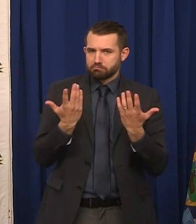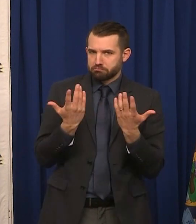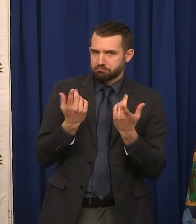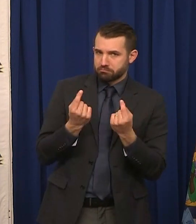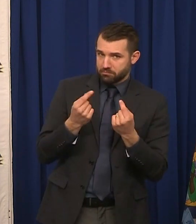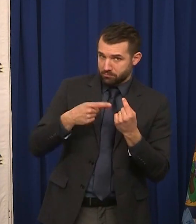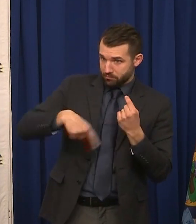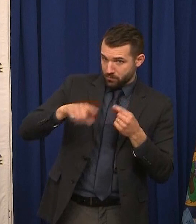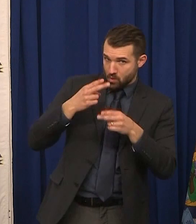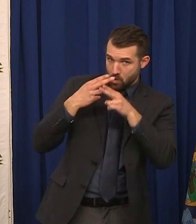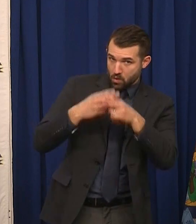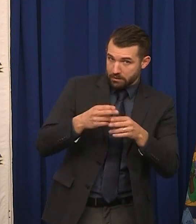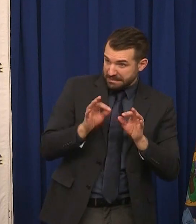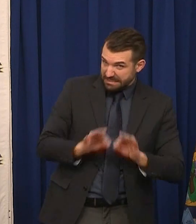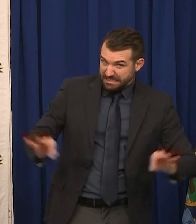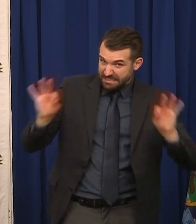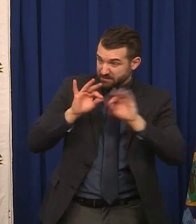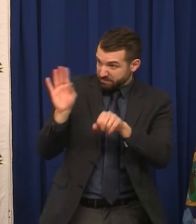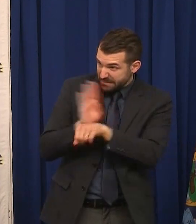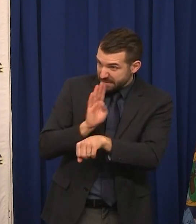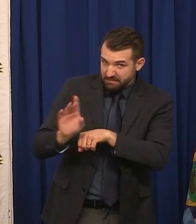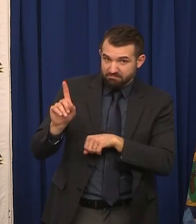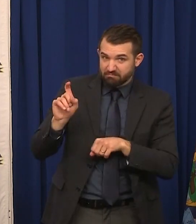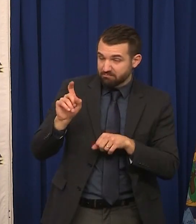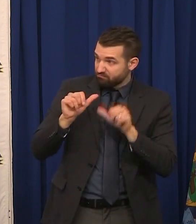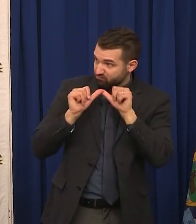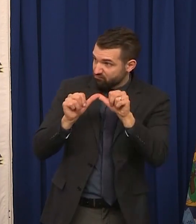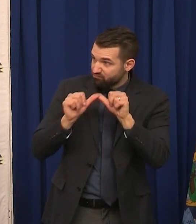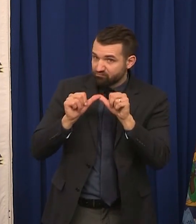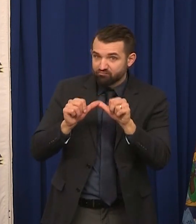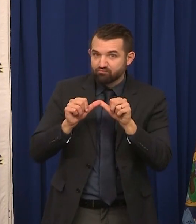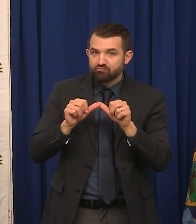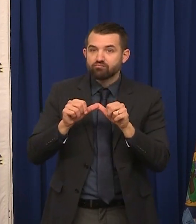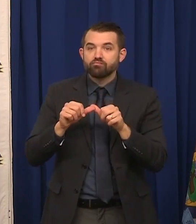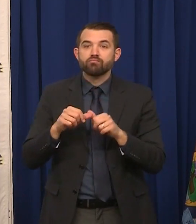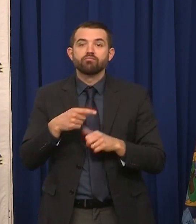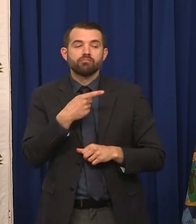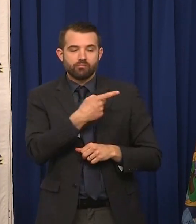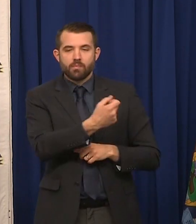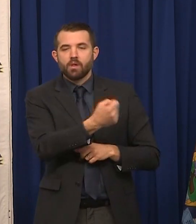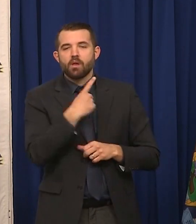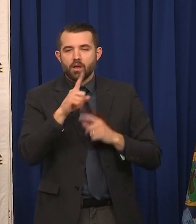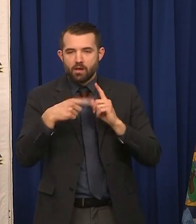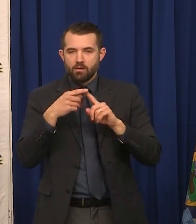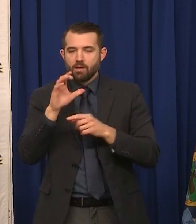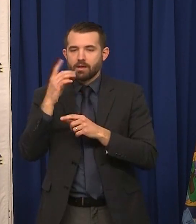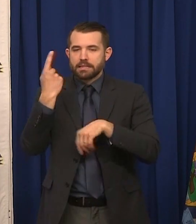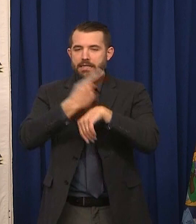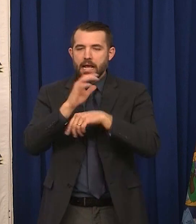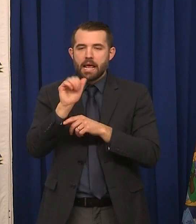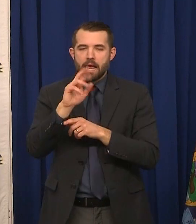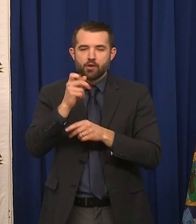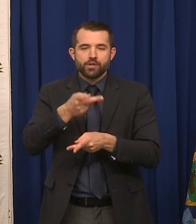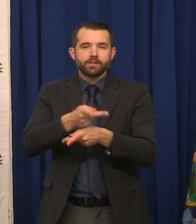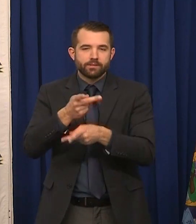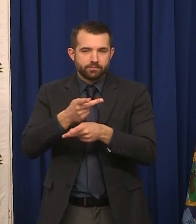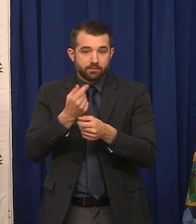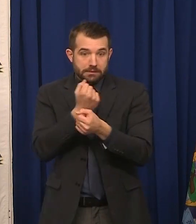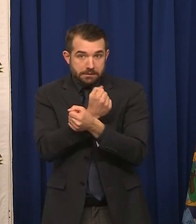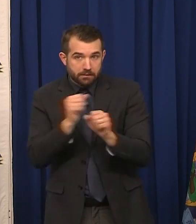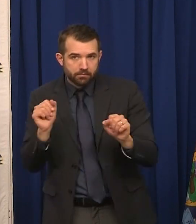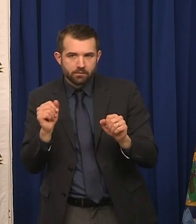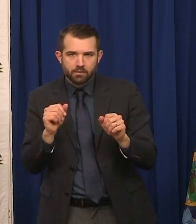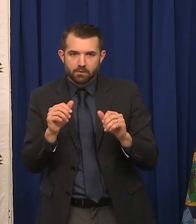essential businesses? So the question here is around daycares and safety precautions for daycares and their status right now